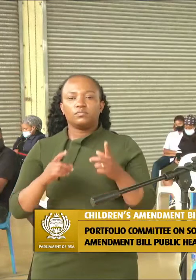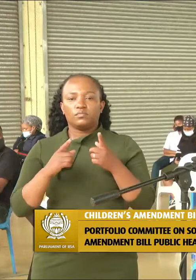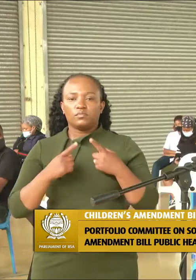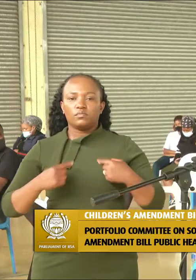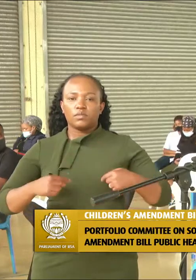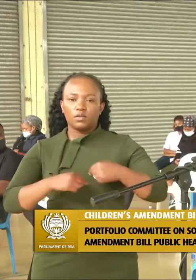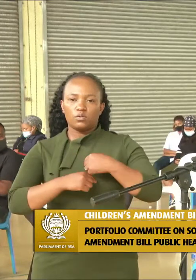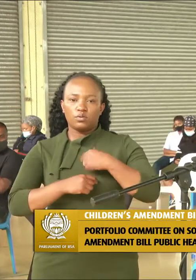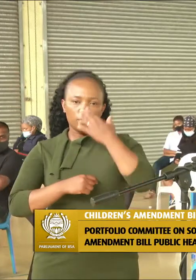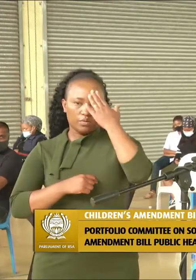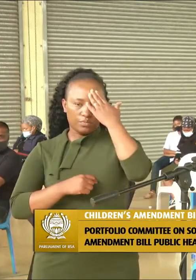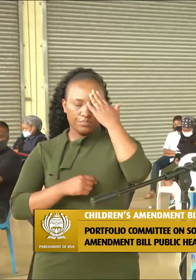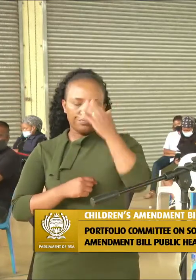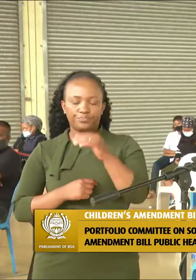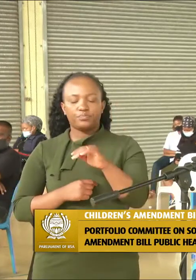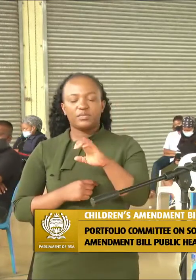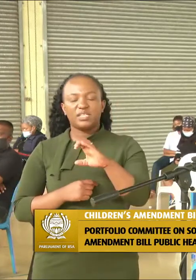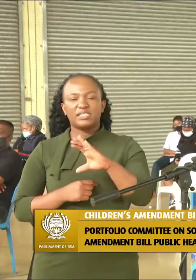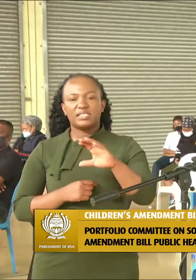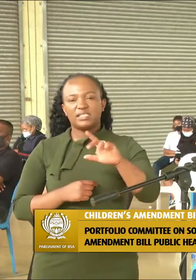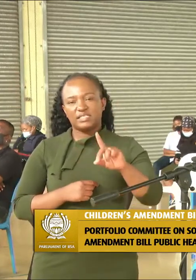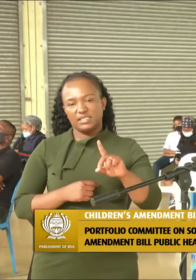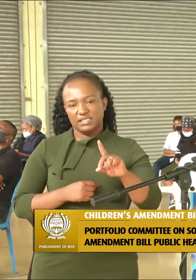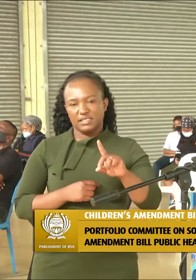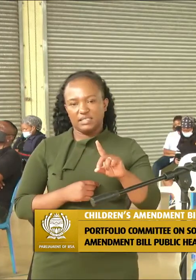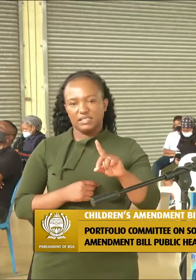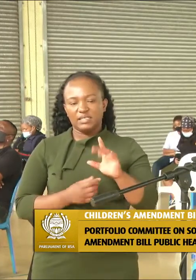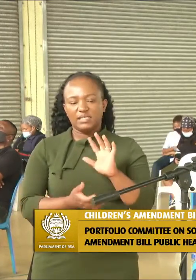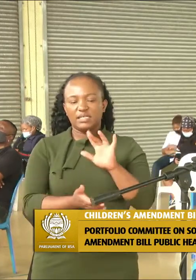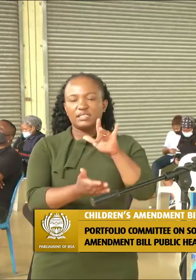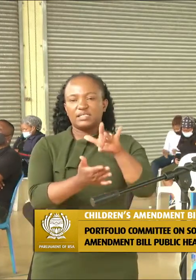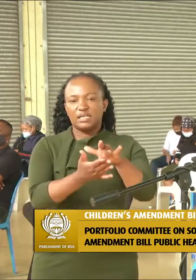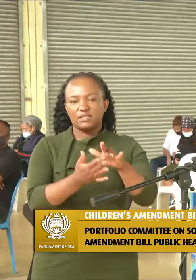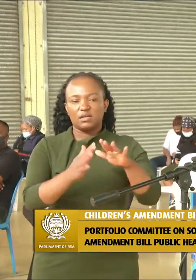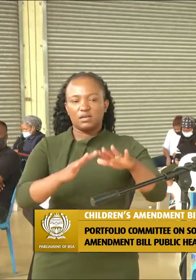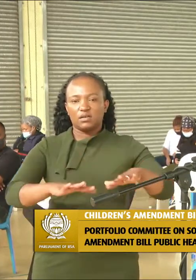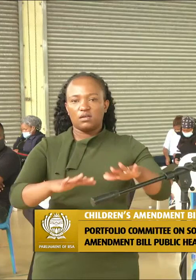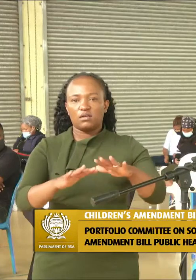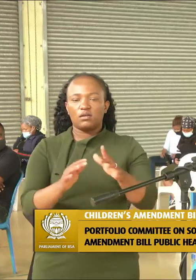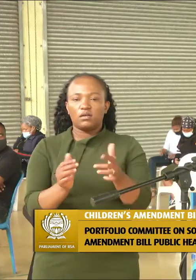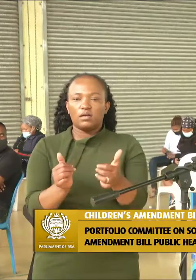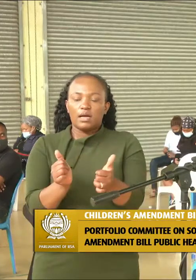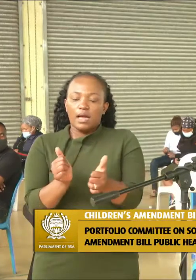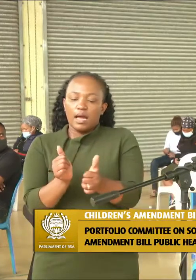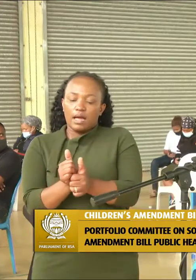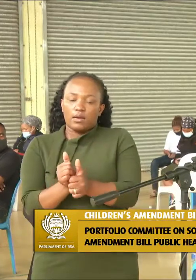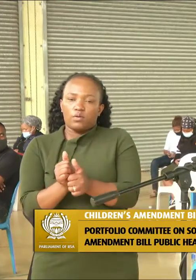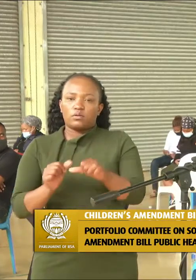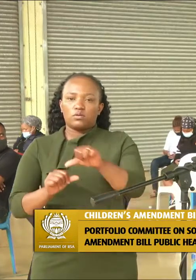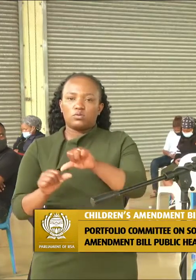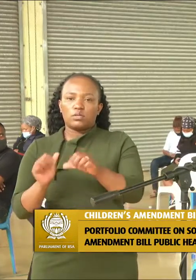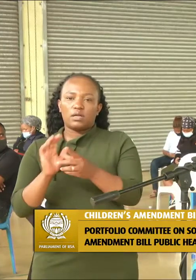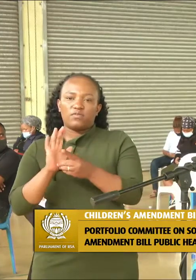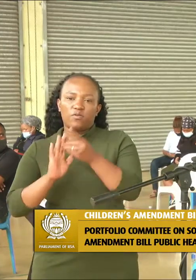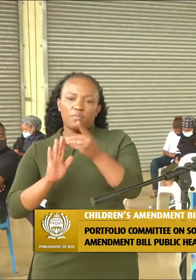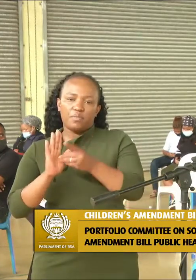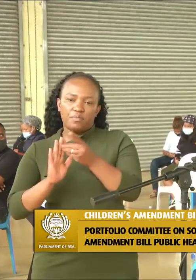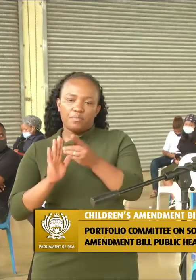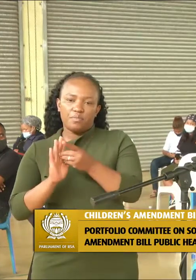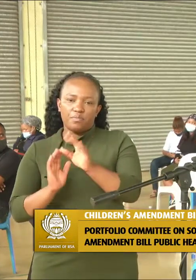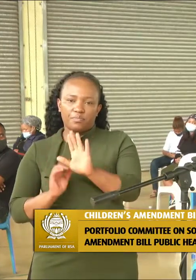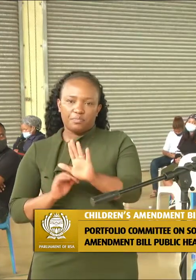ama ECD centers ethu amaningi angaphansi kwa Department of Social Development. We know